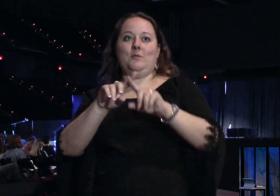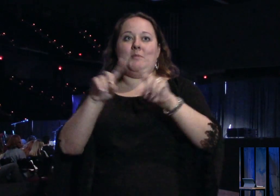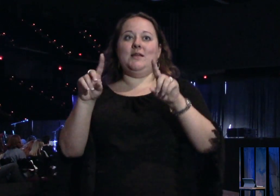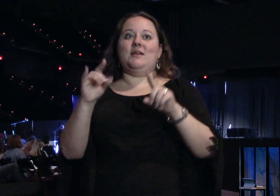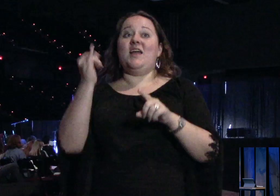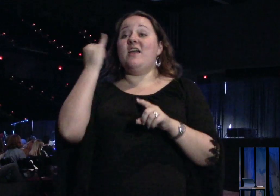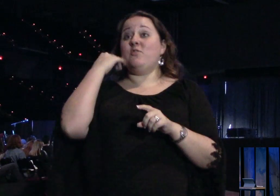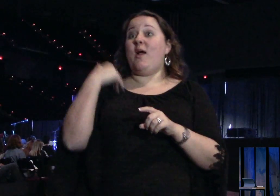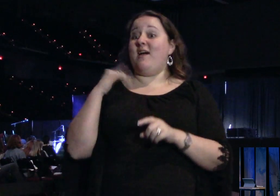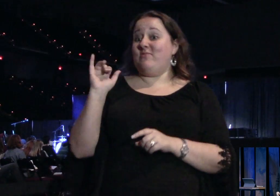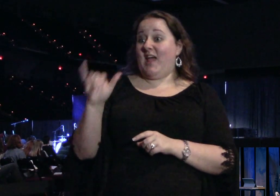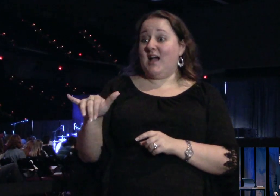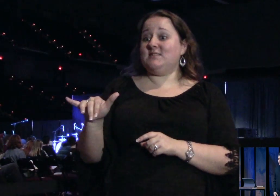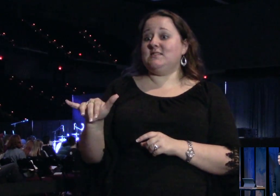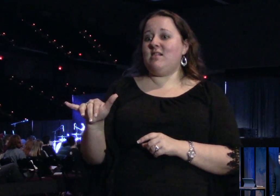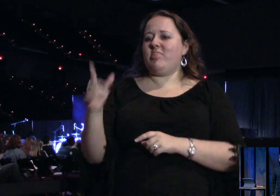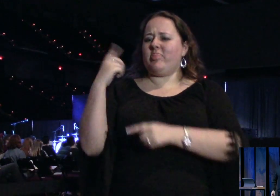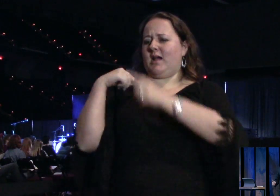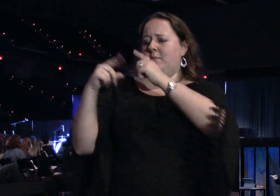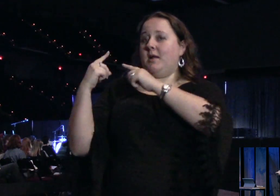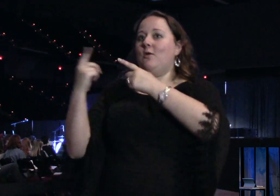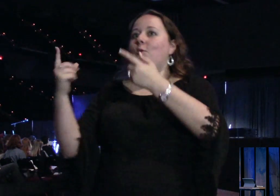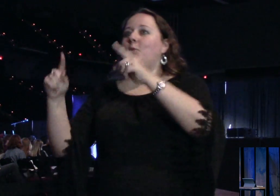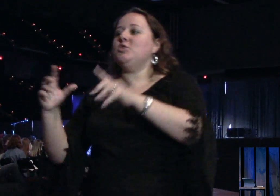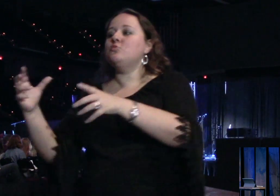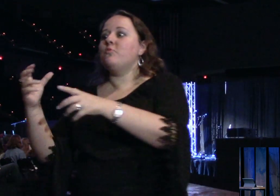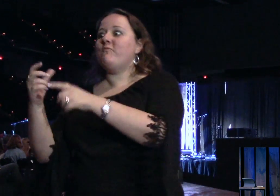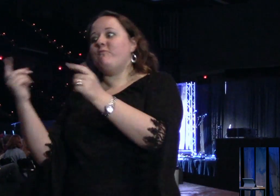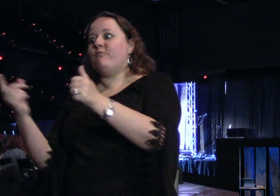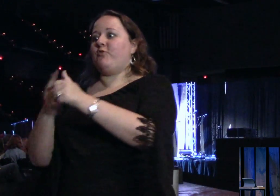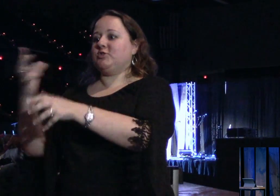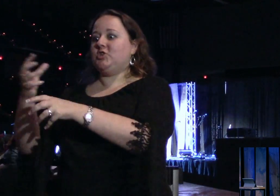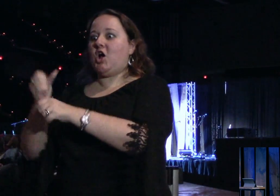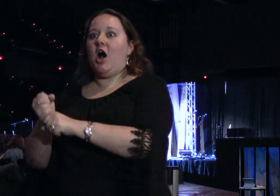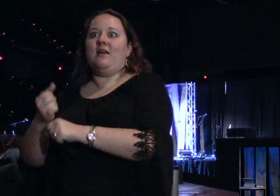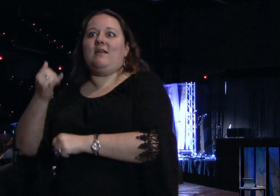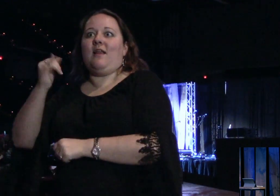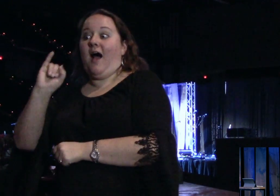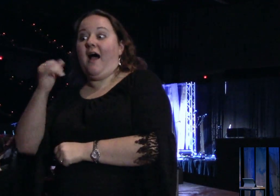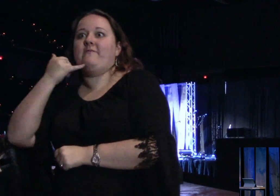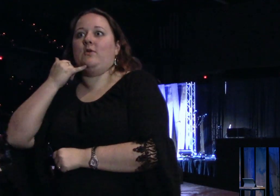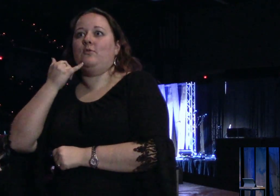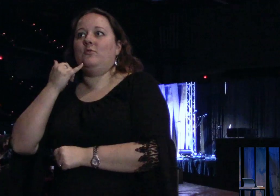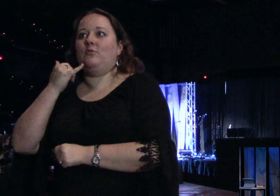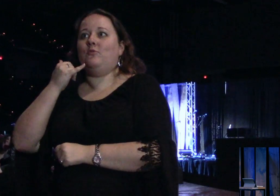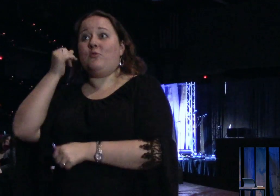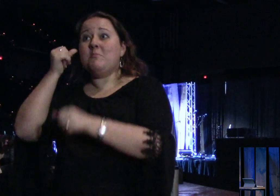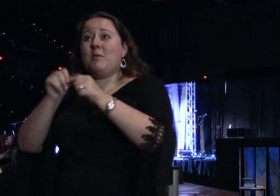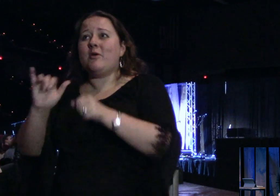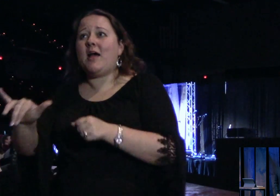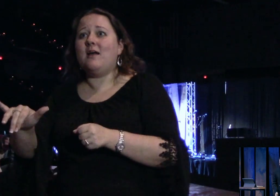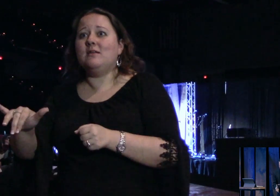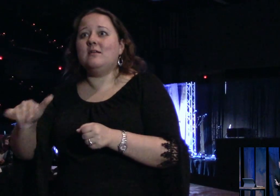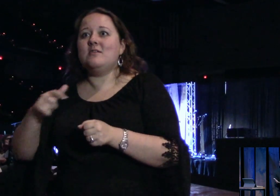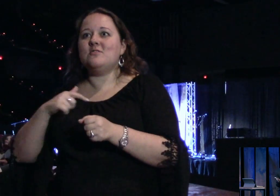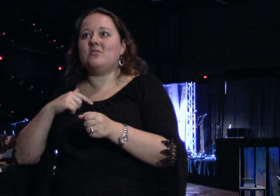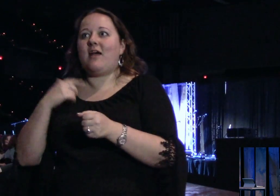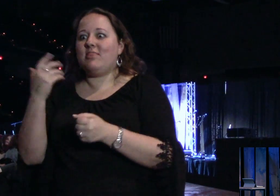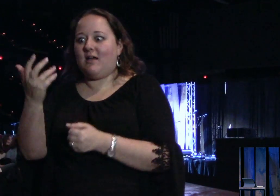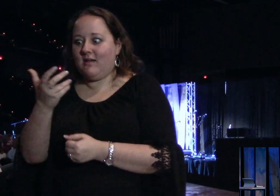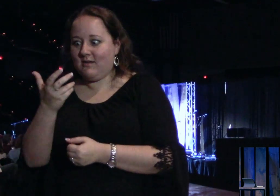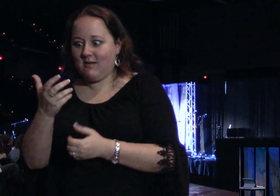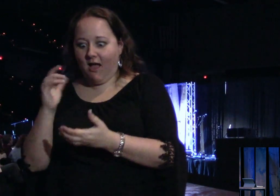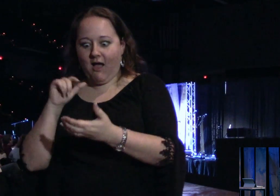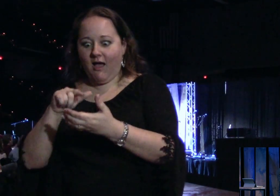but if you had the iPhone 4, I just want you to think back to when you got it. Do you remember that moment? I mean, I